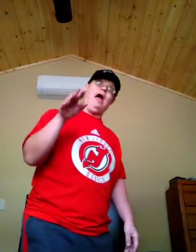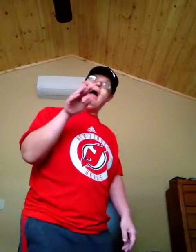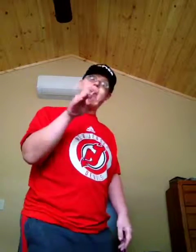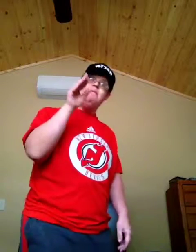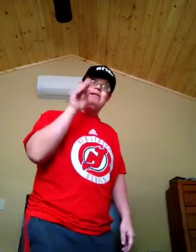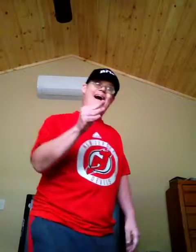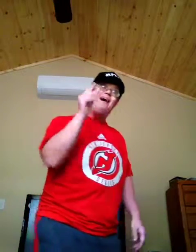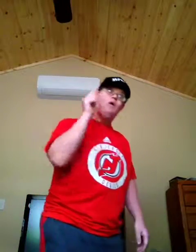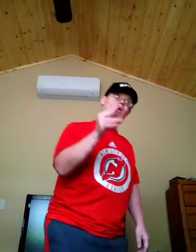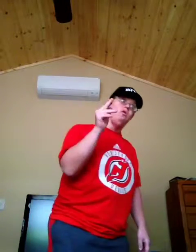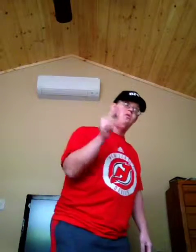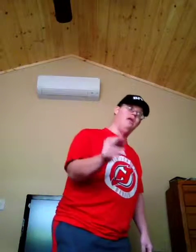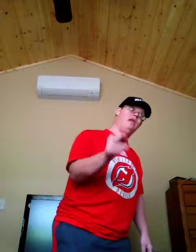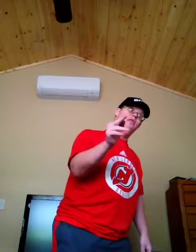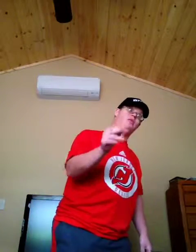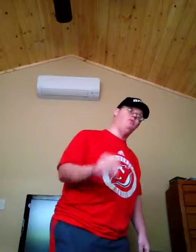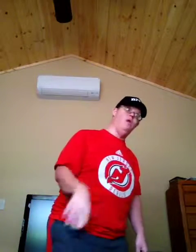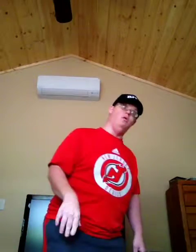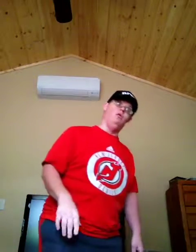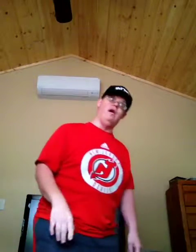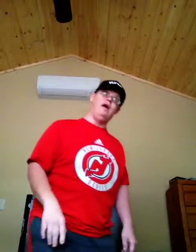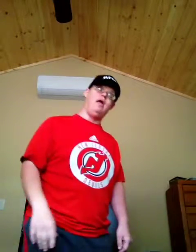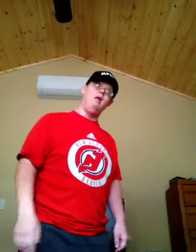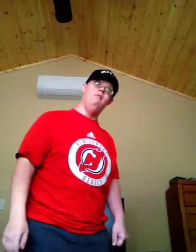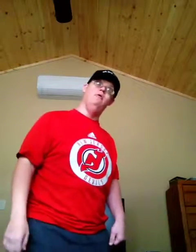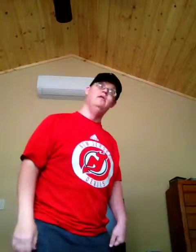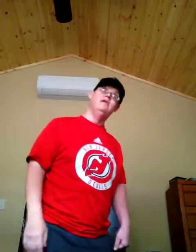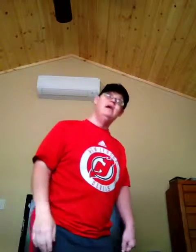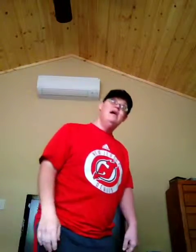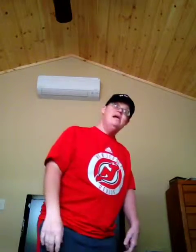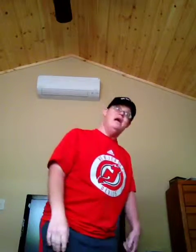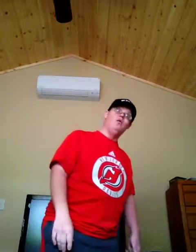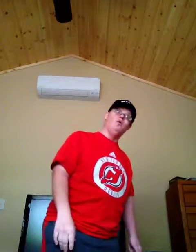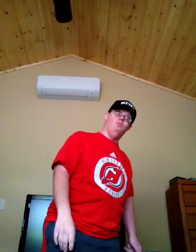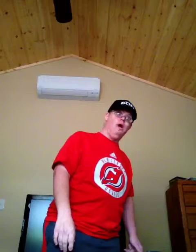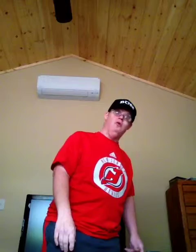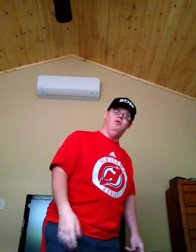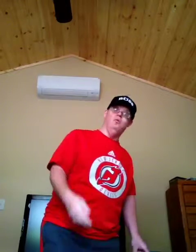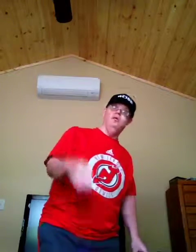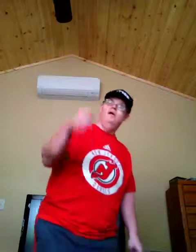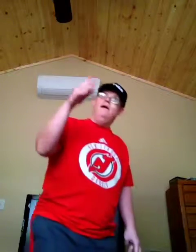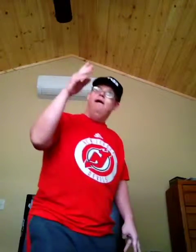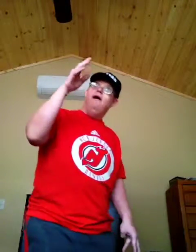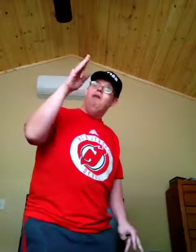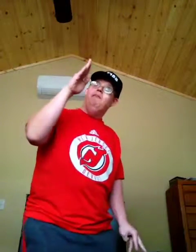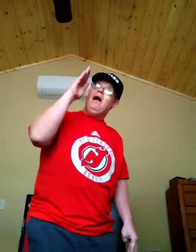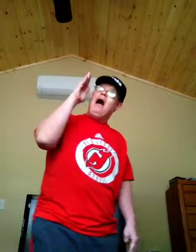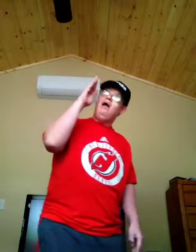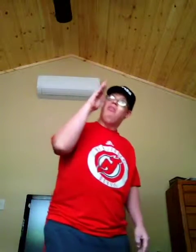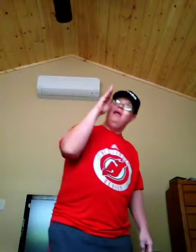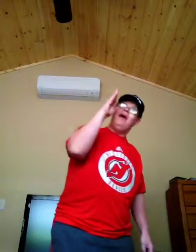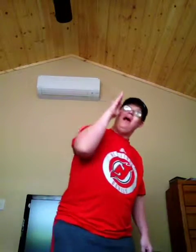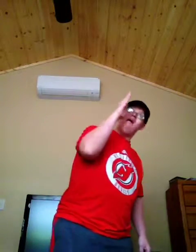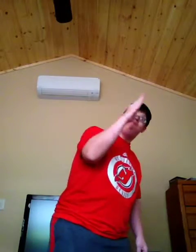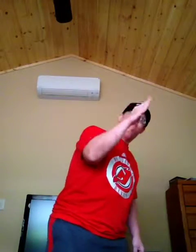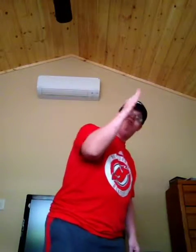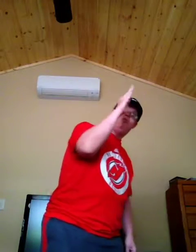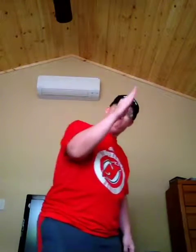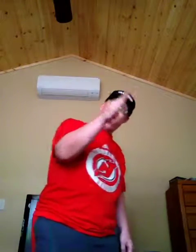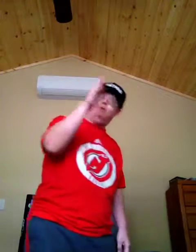I am not going to say these swear words on camera, and I don't want to. I said every swear word